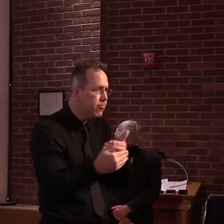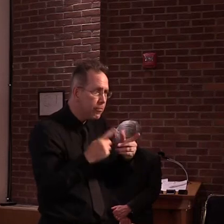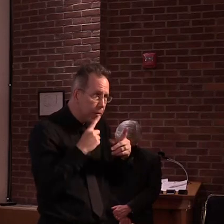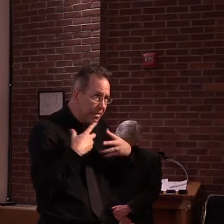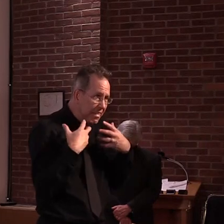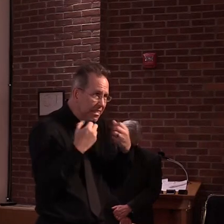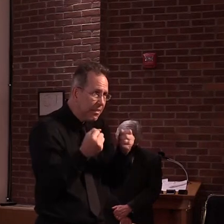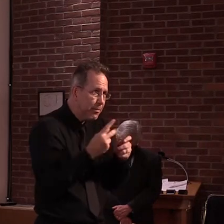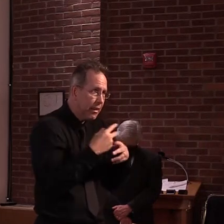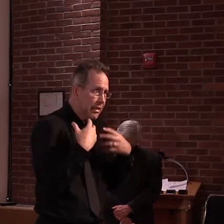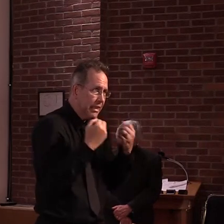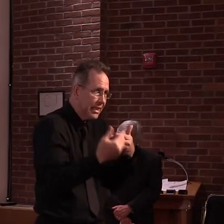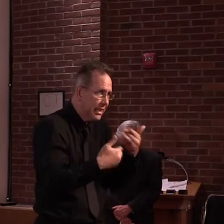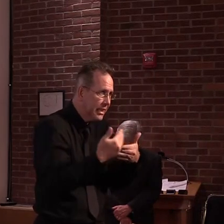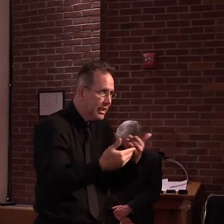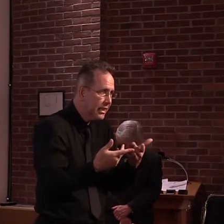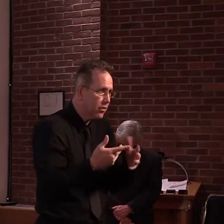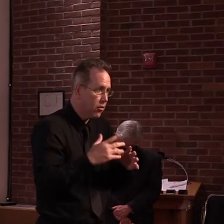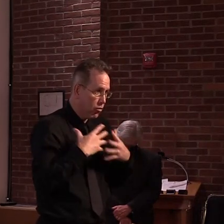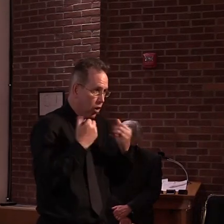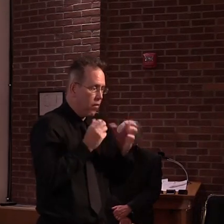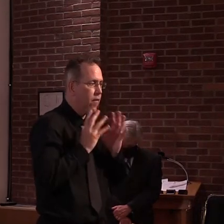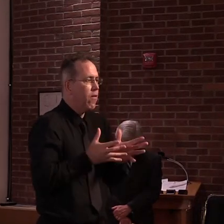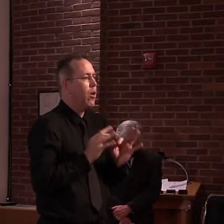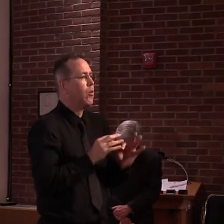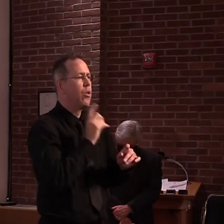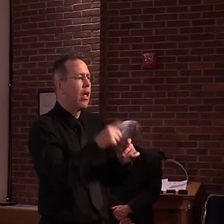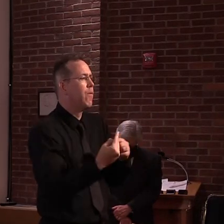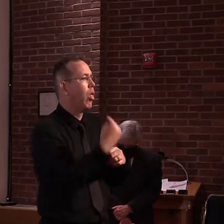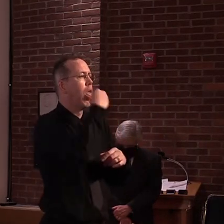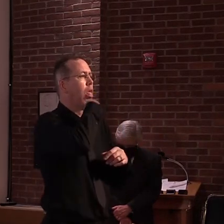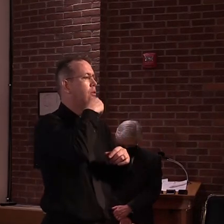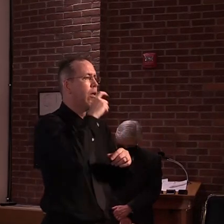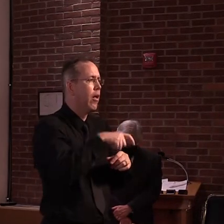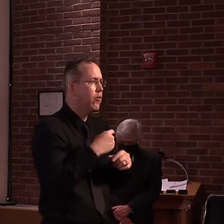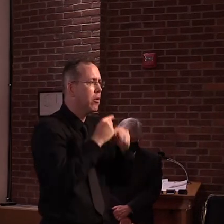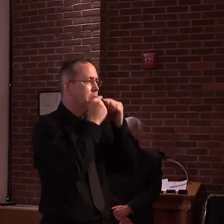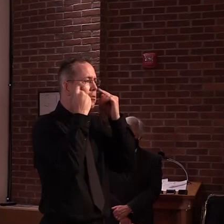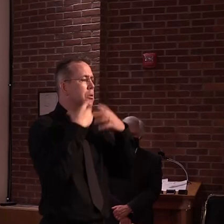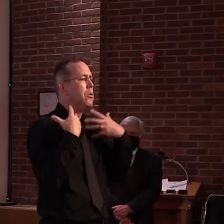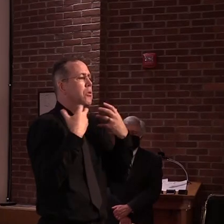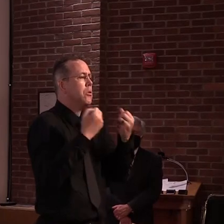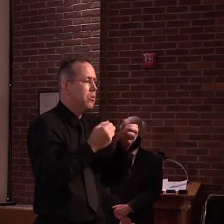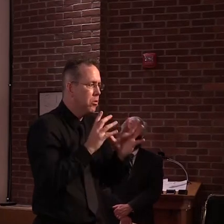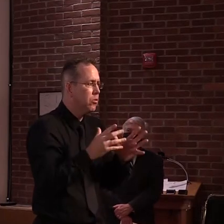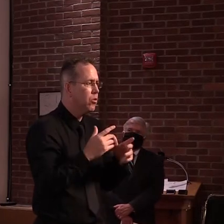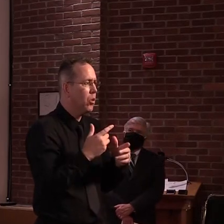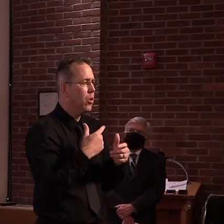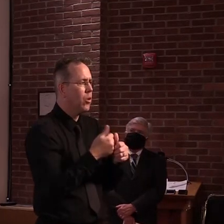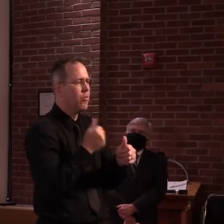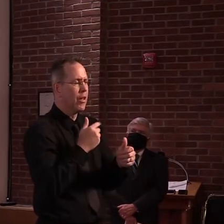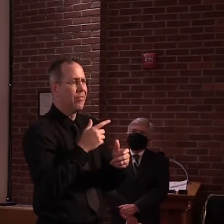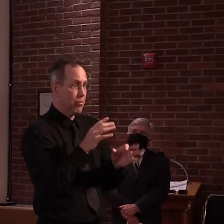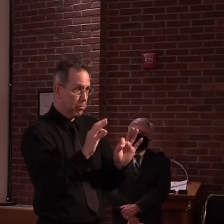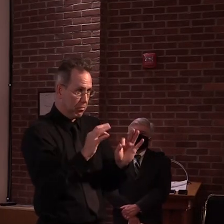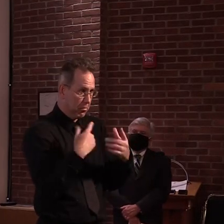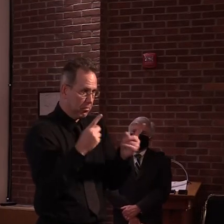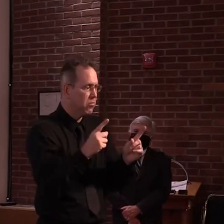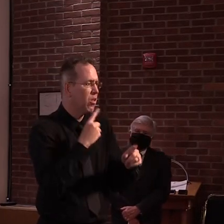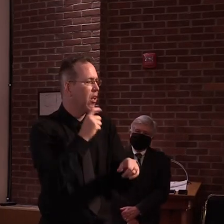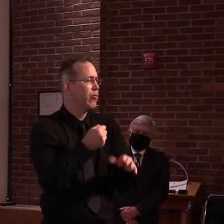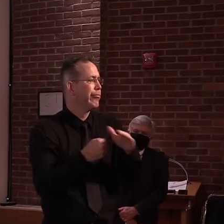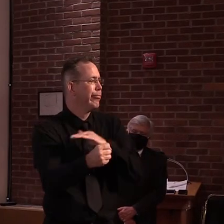to a level that requires either hospital stay or an ICU and a ventilator. So that's actively going